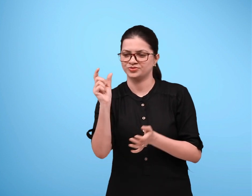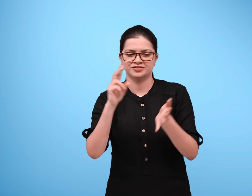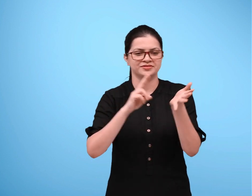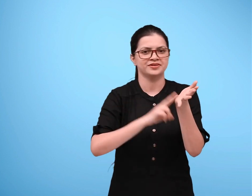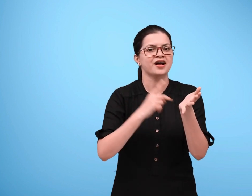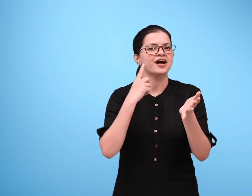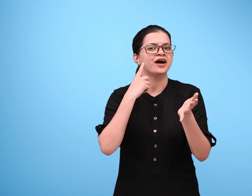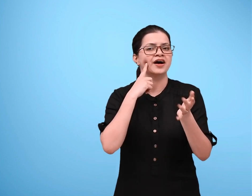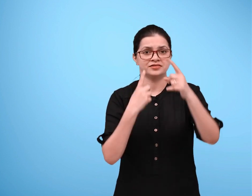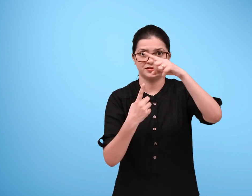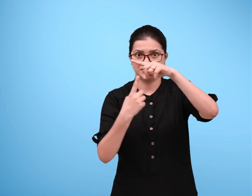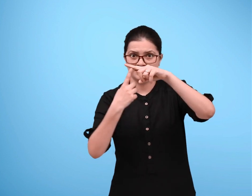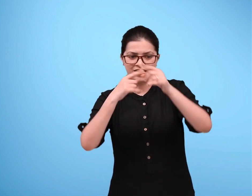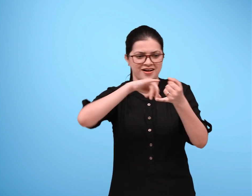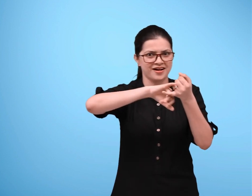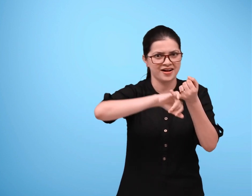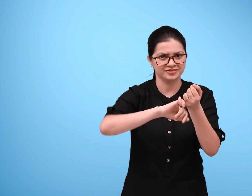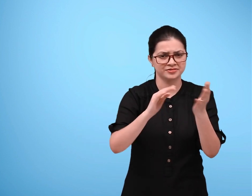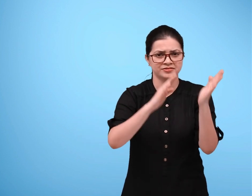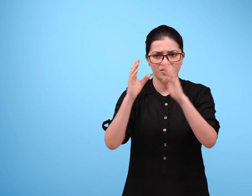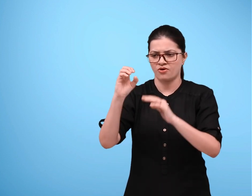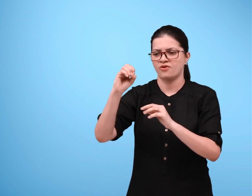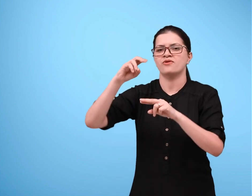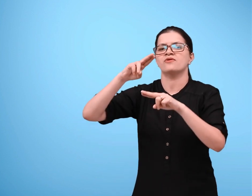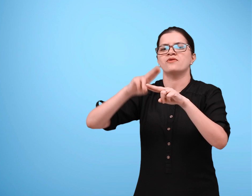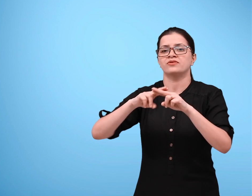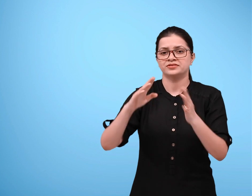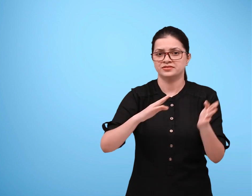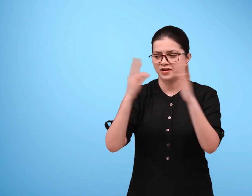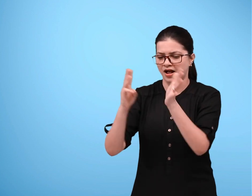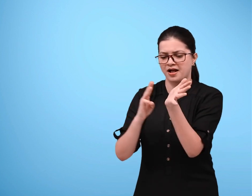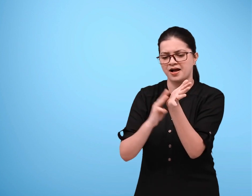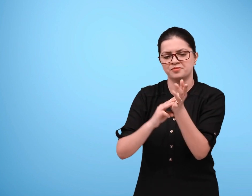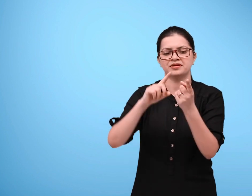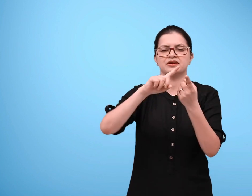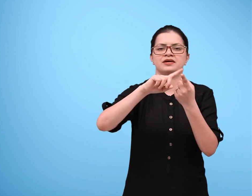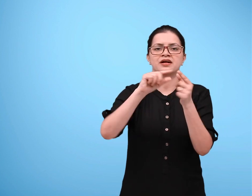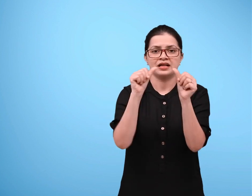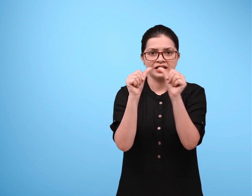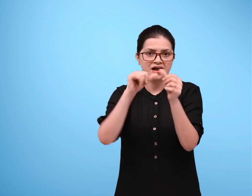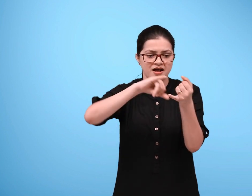units of measurement.